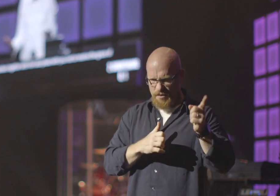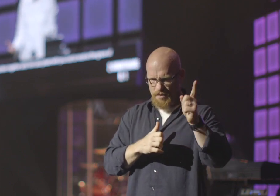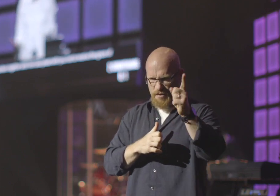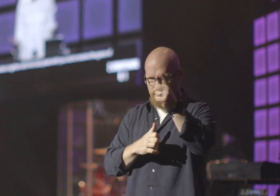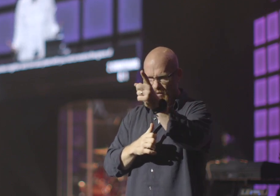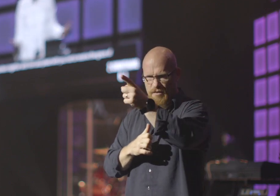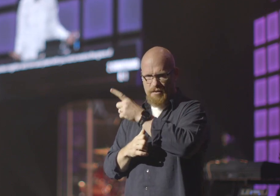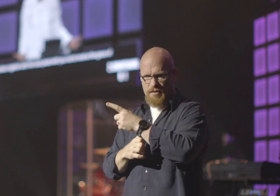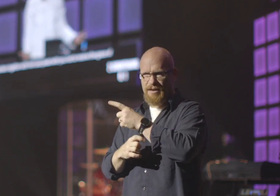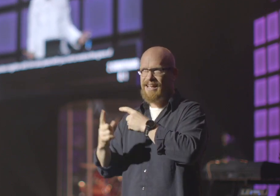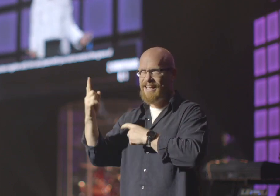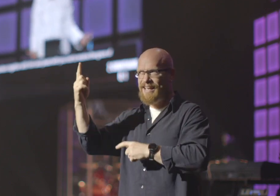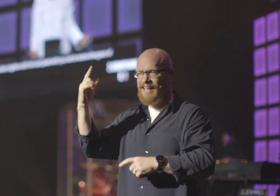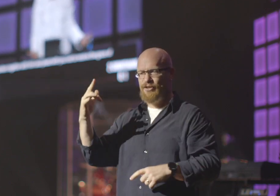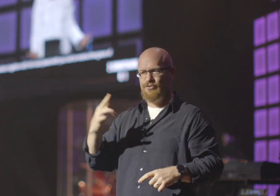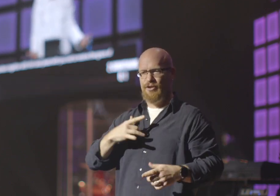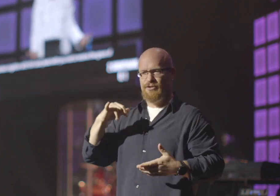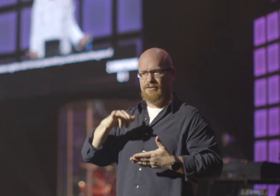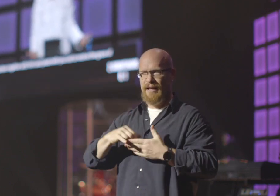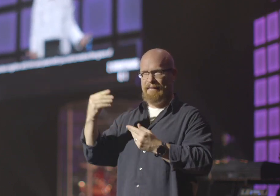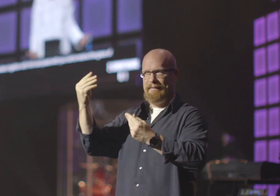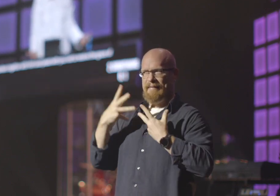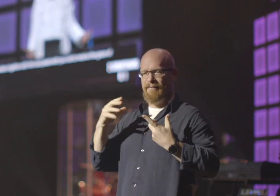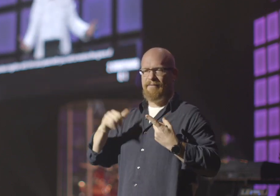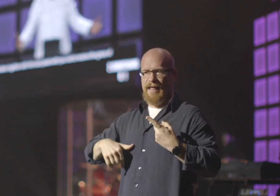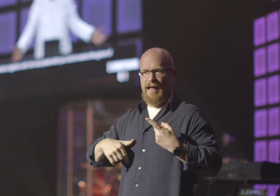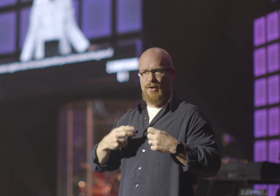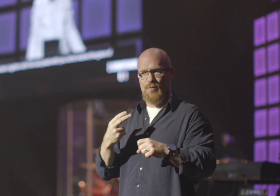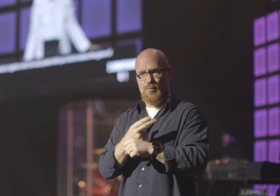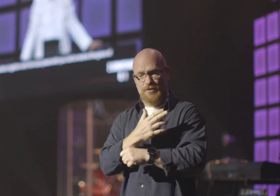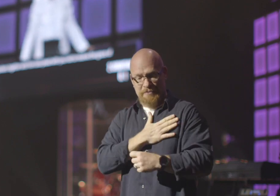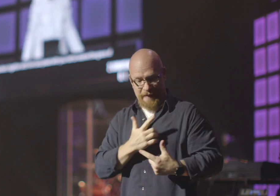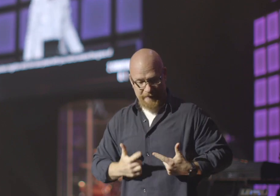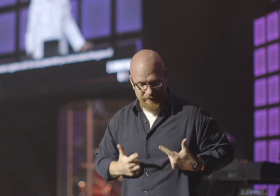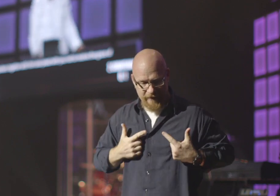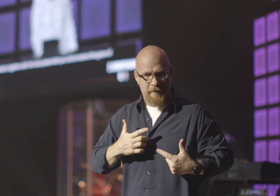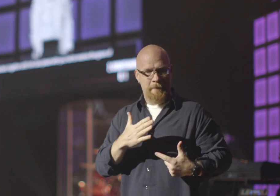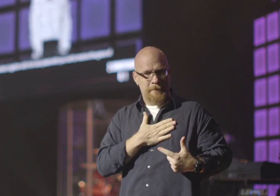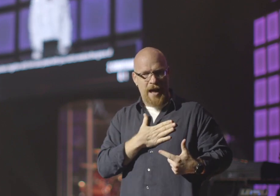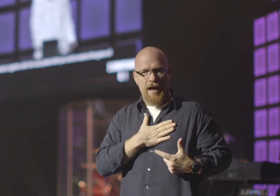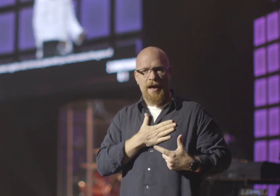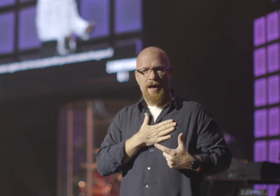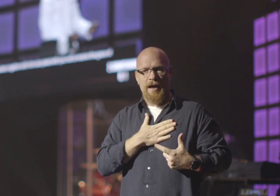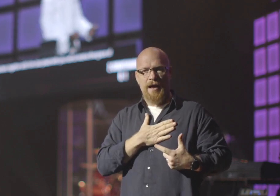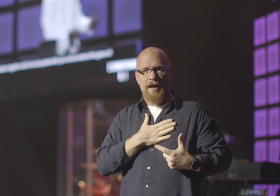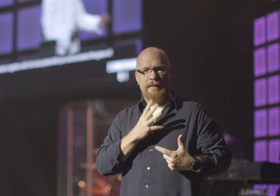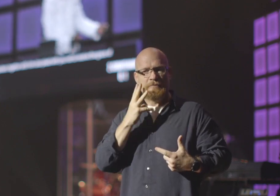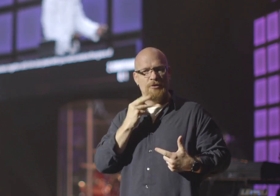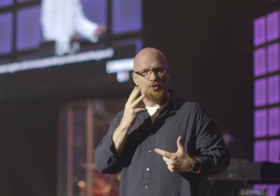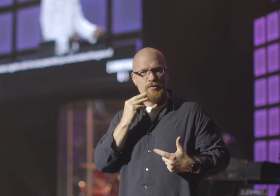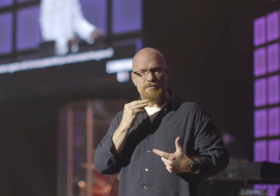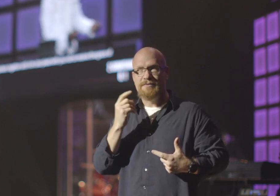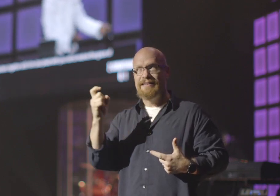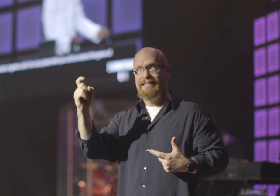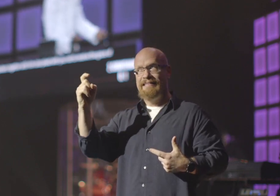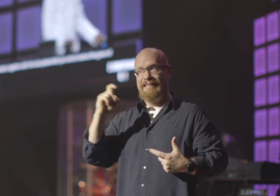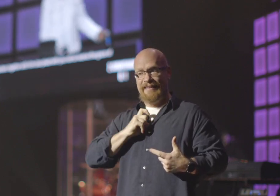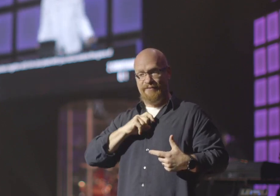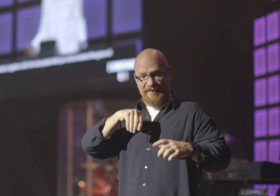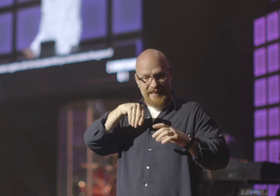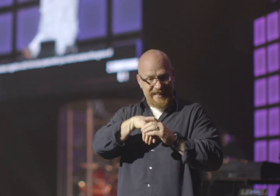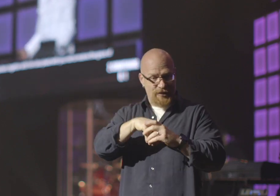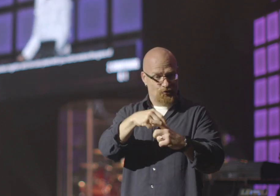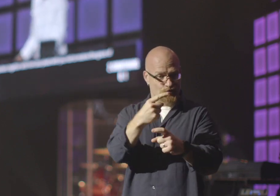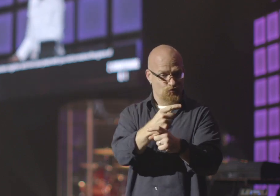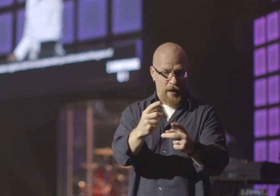your life, your voice. And that's why he placed you in that position where you are. You